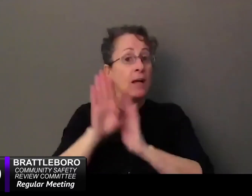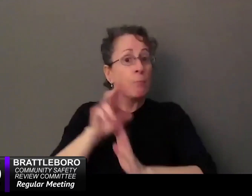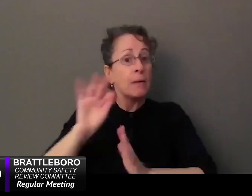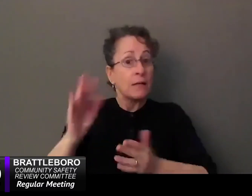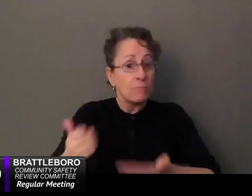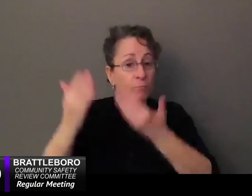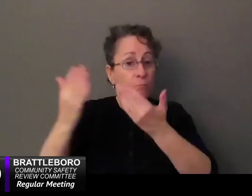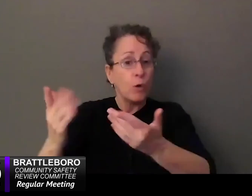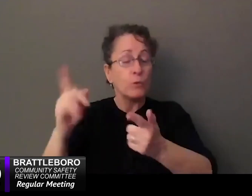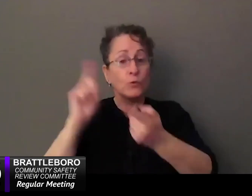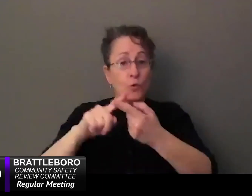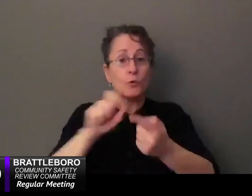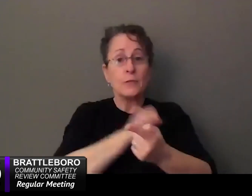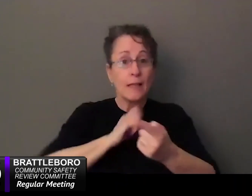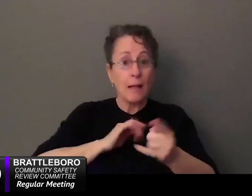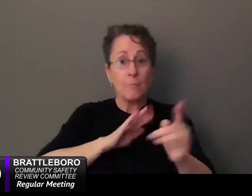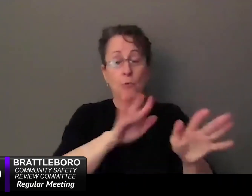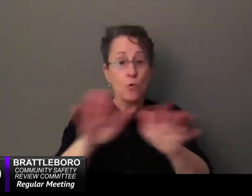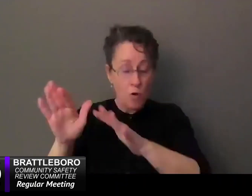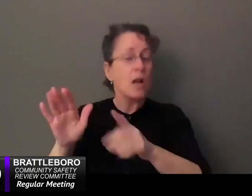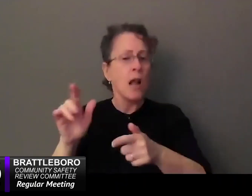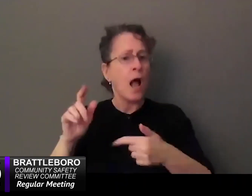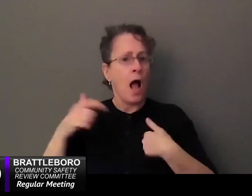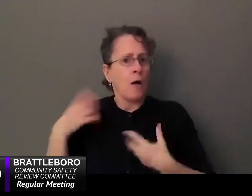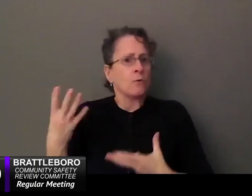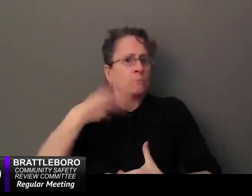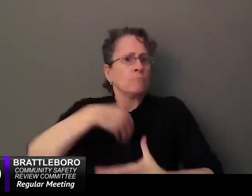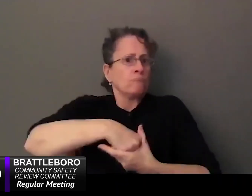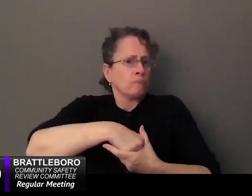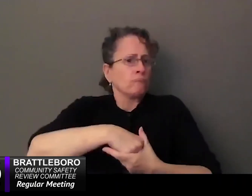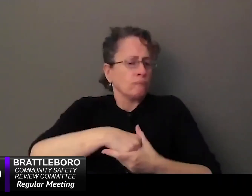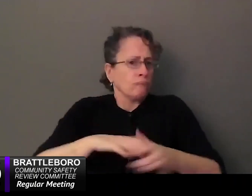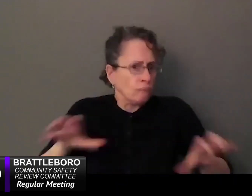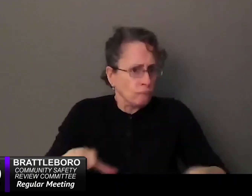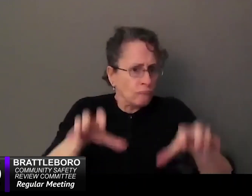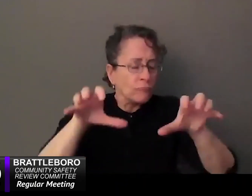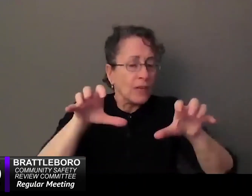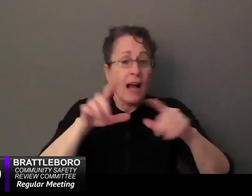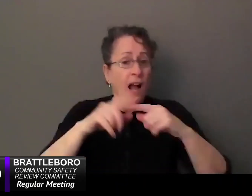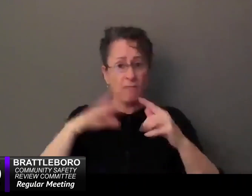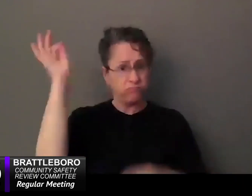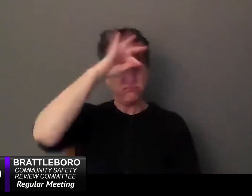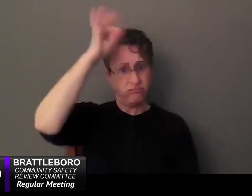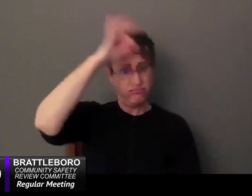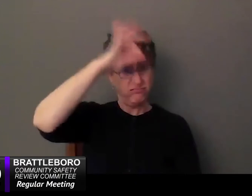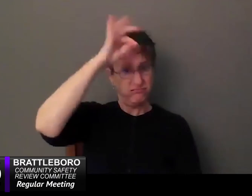and did not know that I would be facilitating it at that time, but I'm glad to be here with you all.